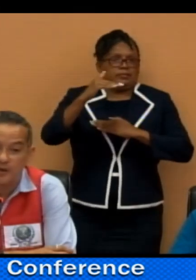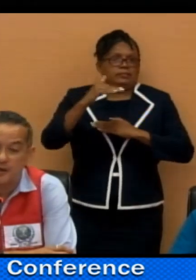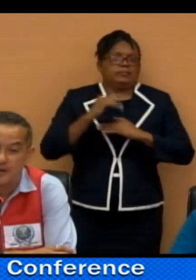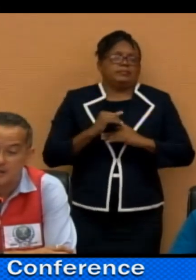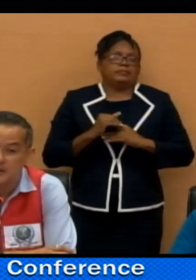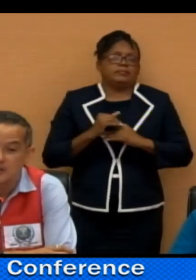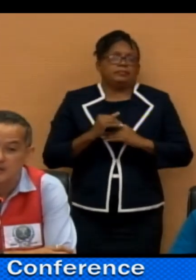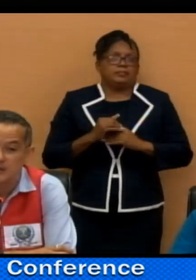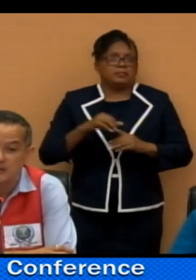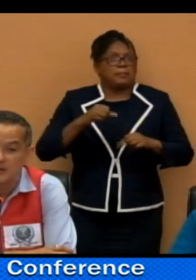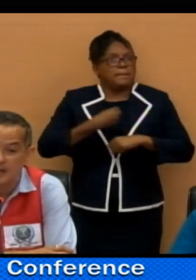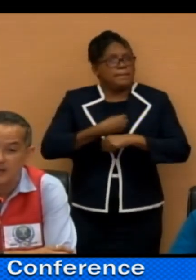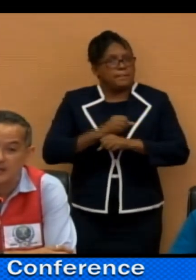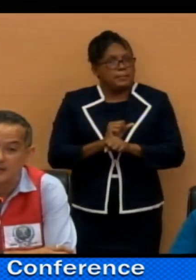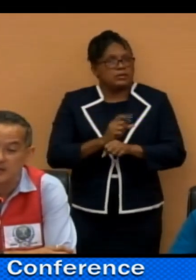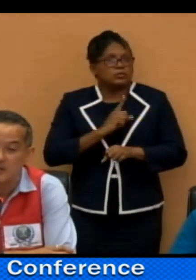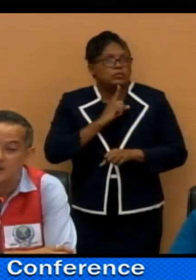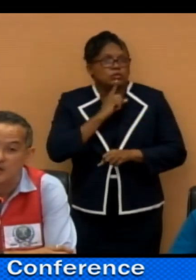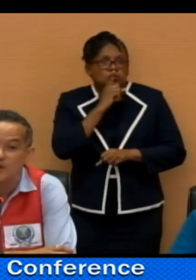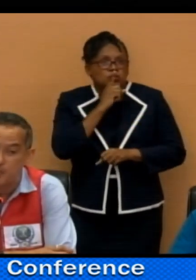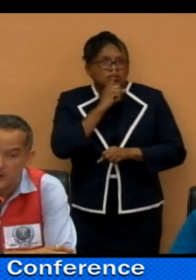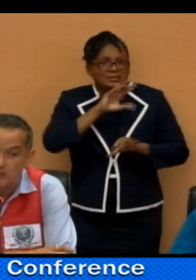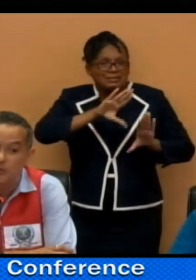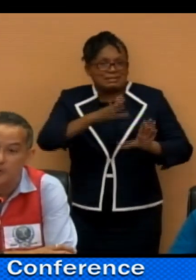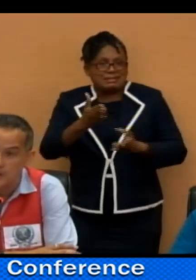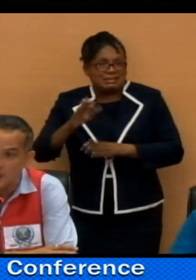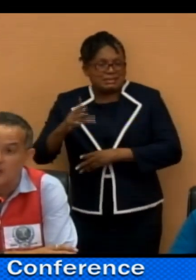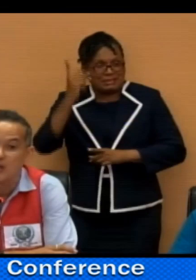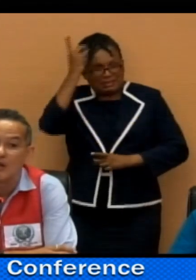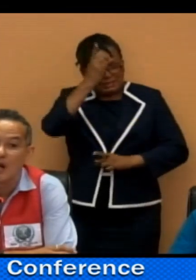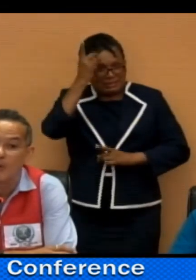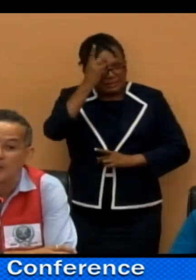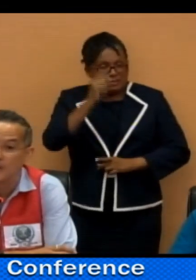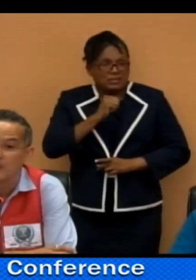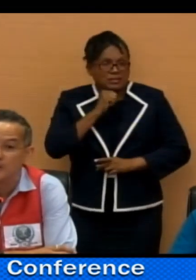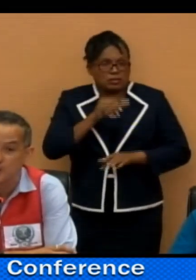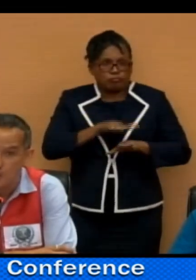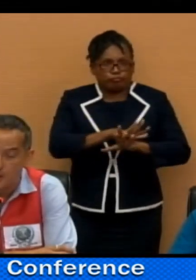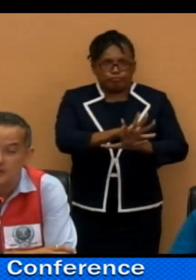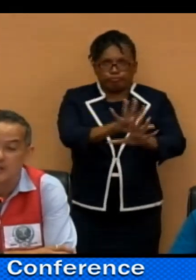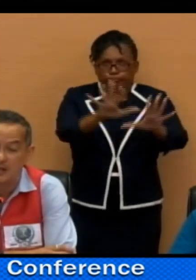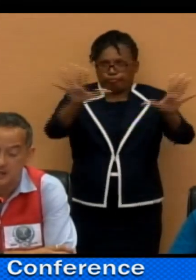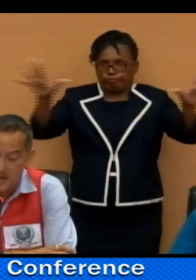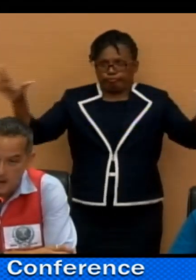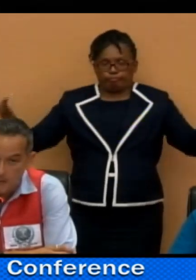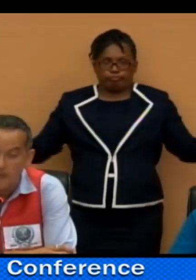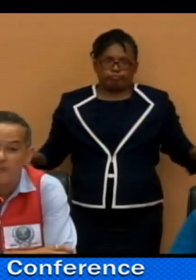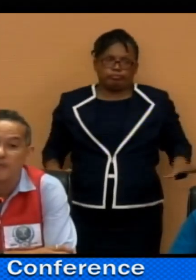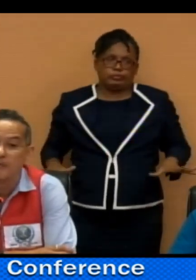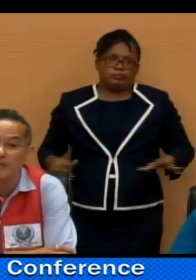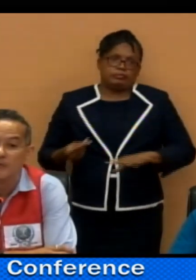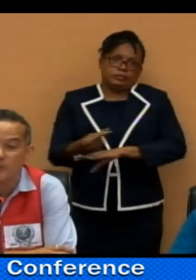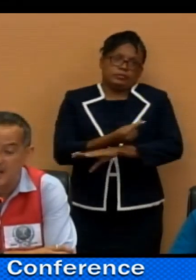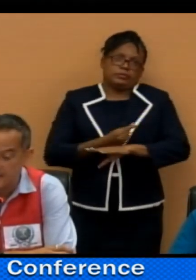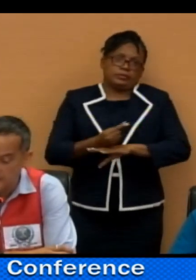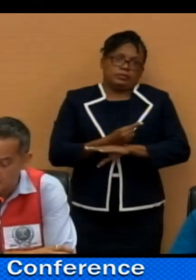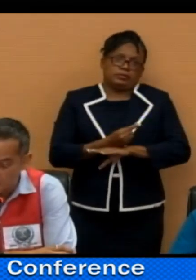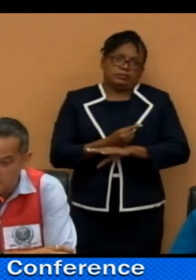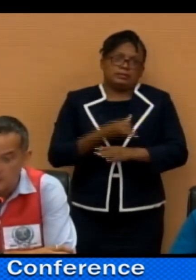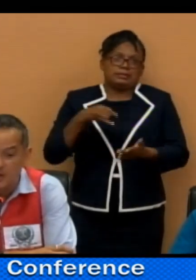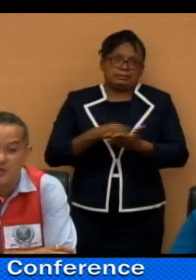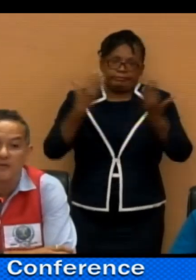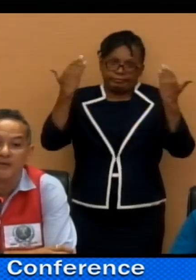sure that this deadly disease does not spread within our shores. It is here. We have